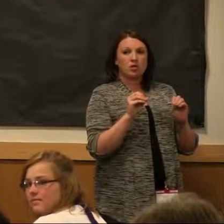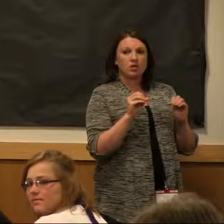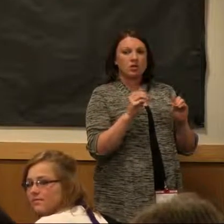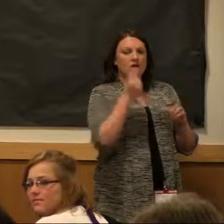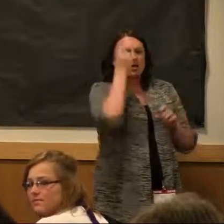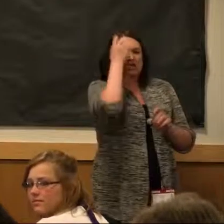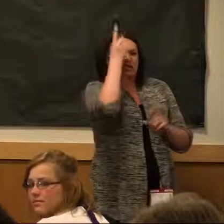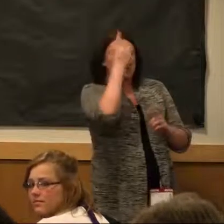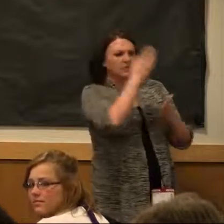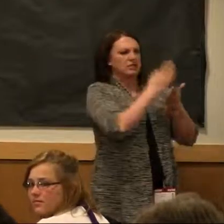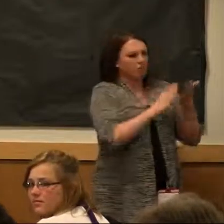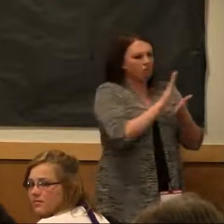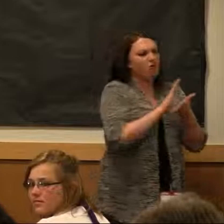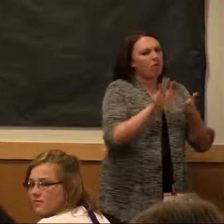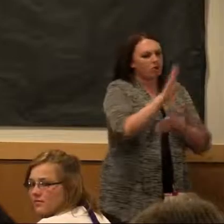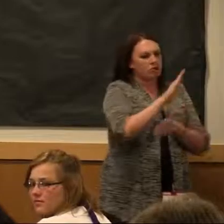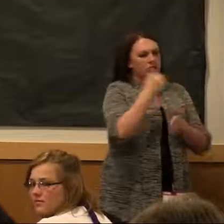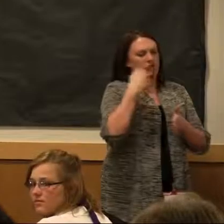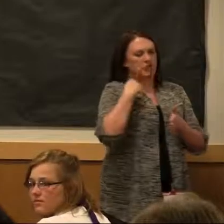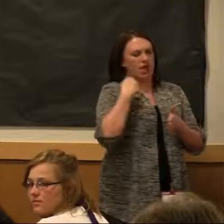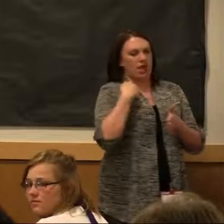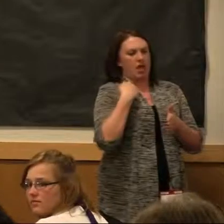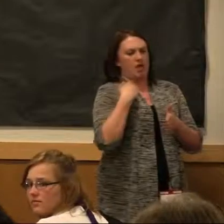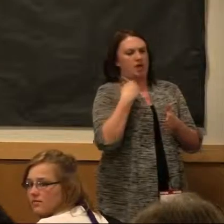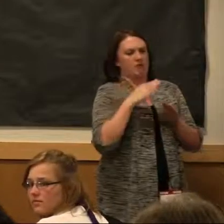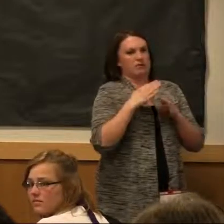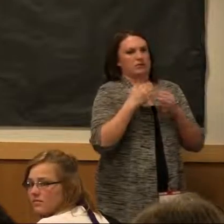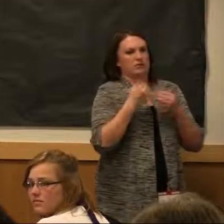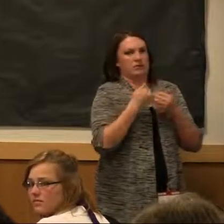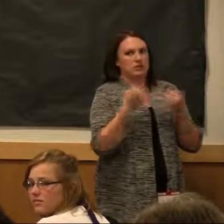I understand some colleges have separate